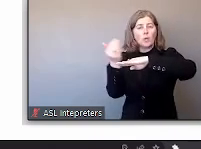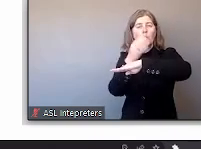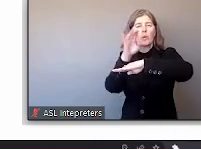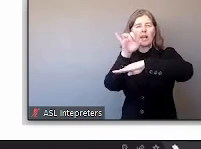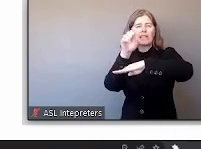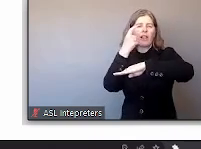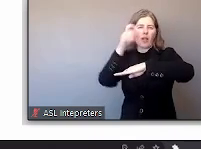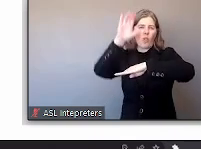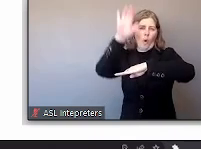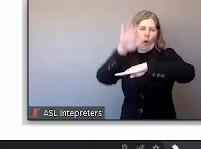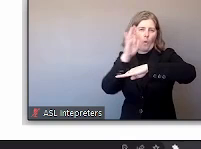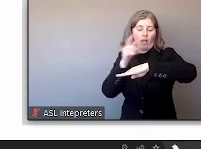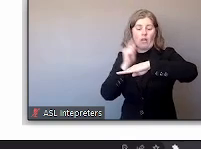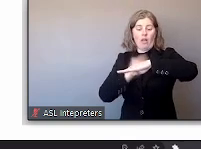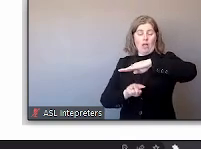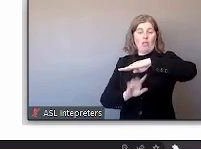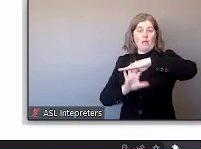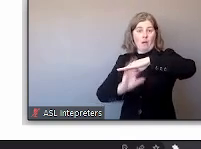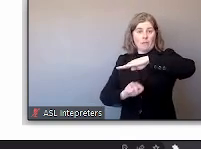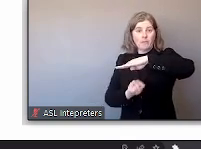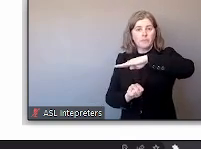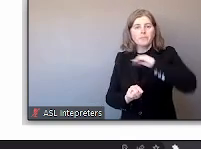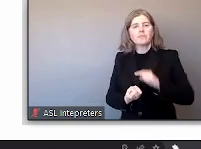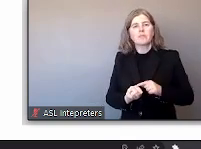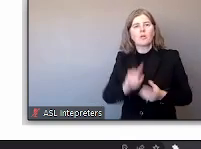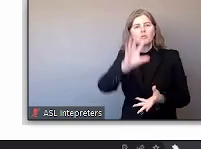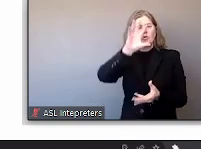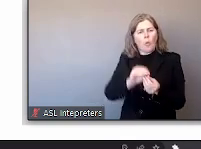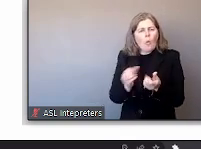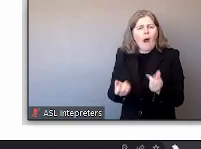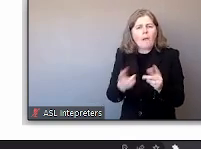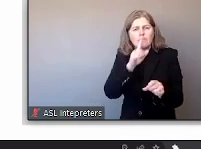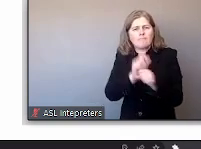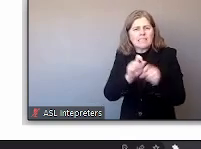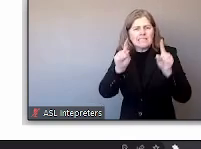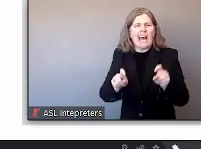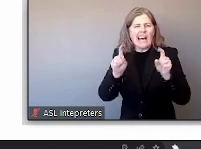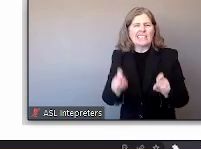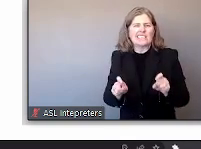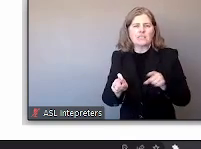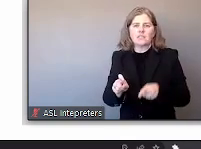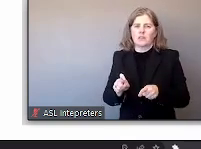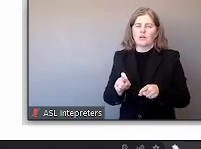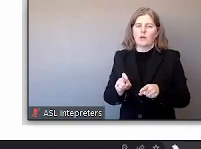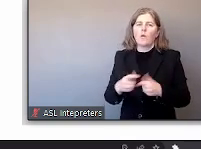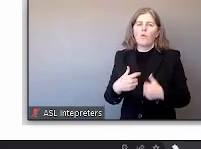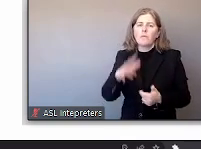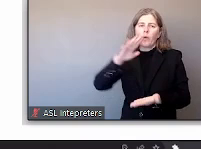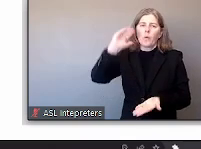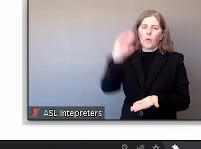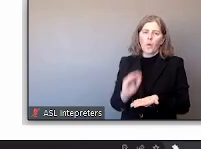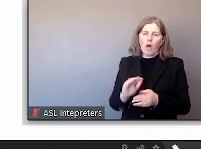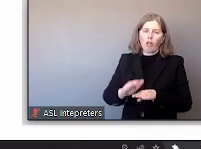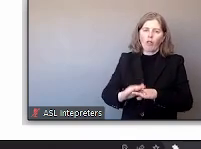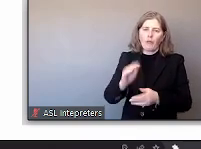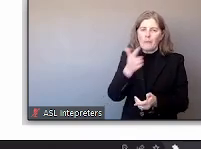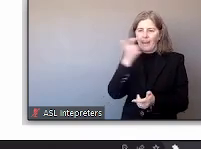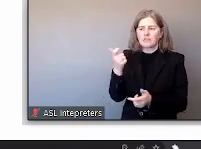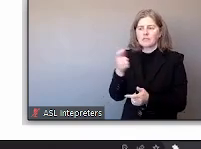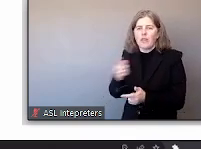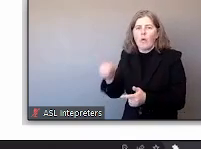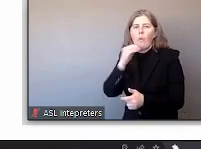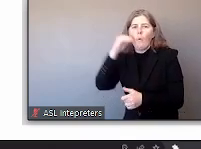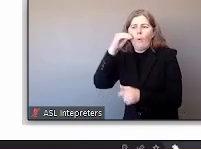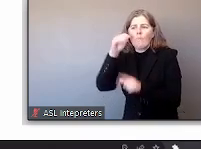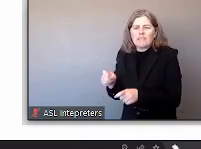low. And then the denominator, the total number of tests, is going to be much, much lower, we believe. And we're okay